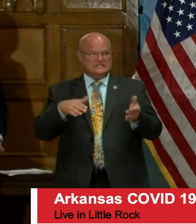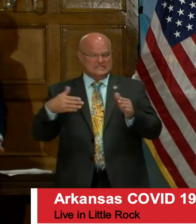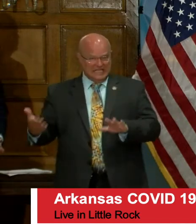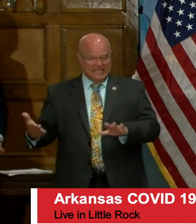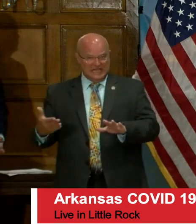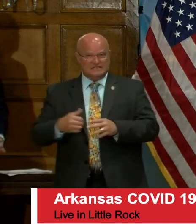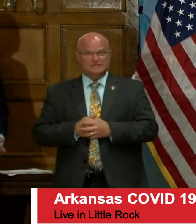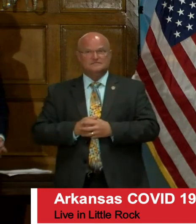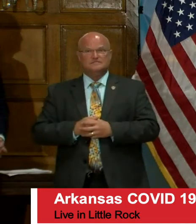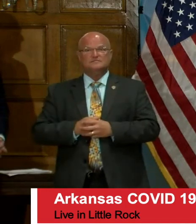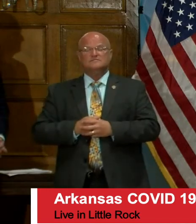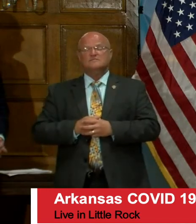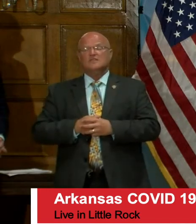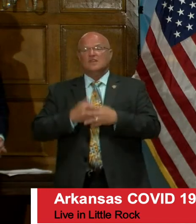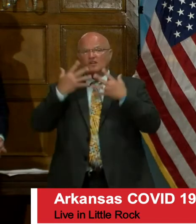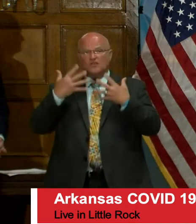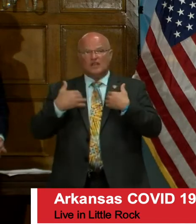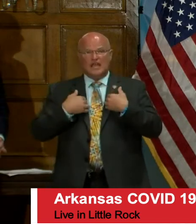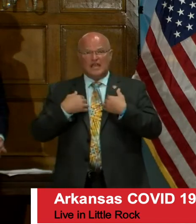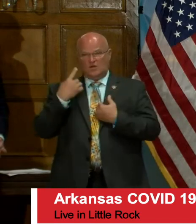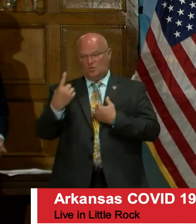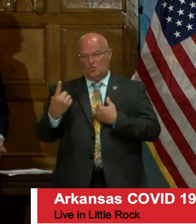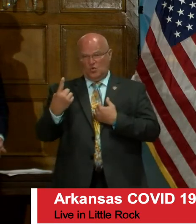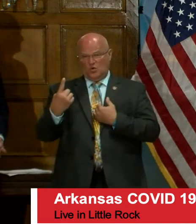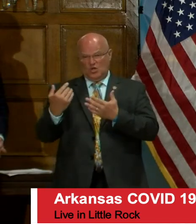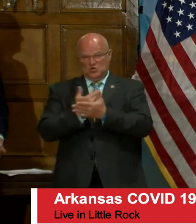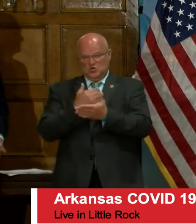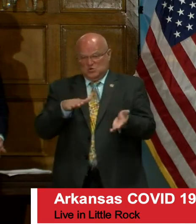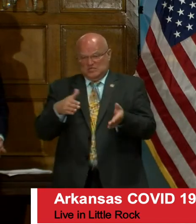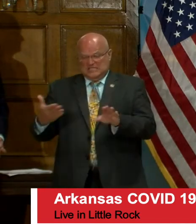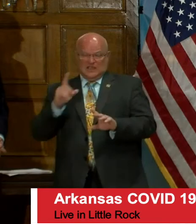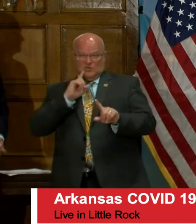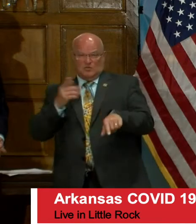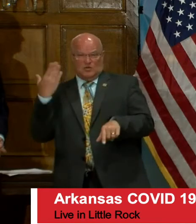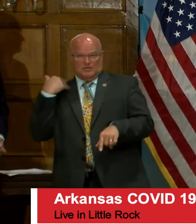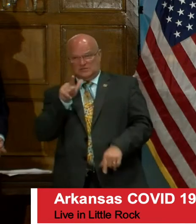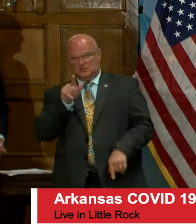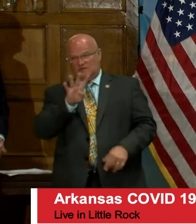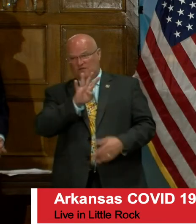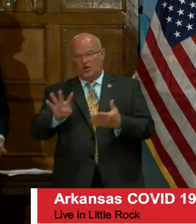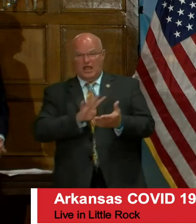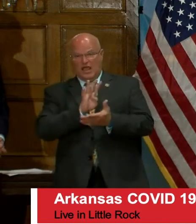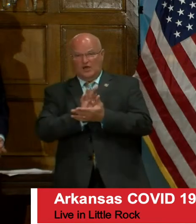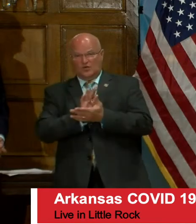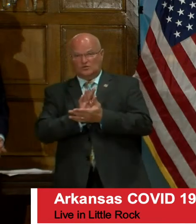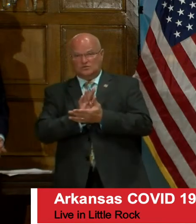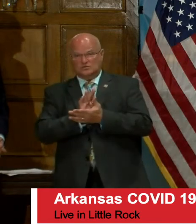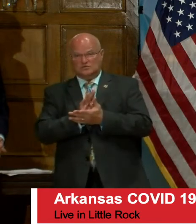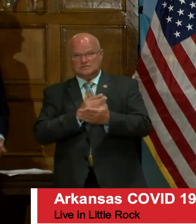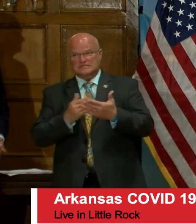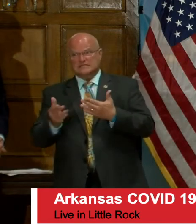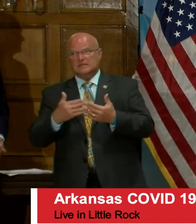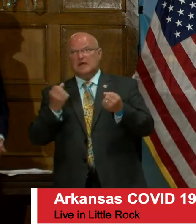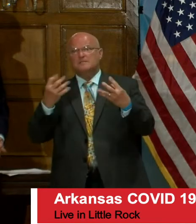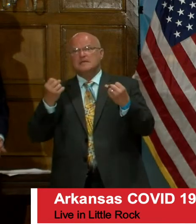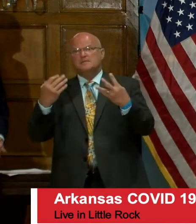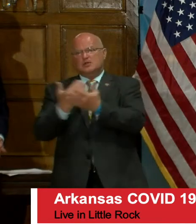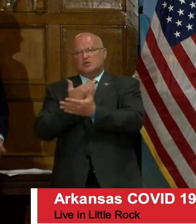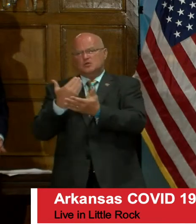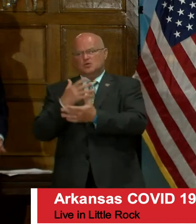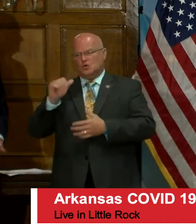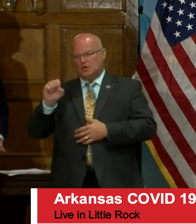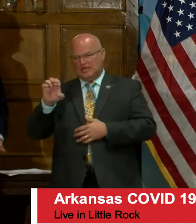deaths, unfortunately. We've only had one new death reported in the last 24 hours, despite lots of new